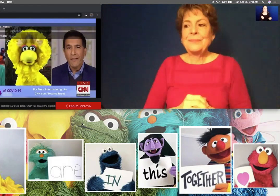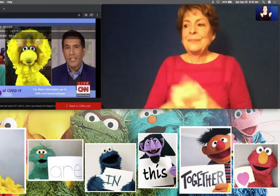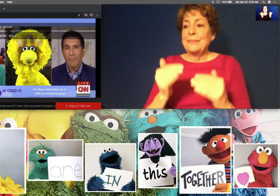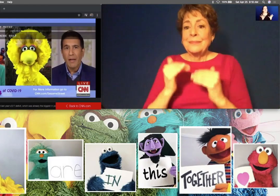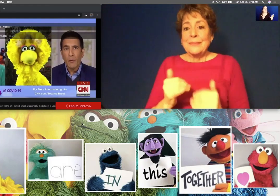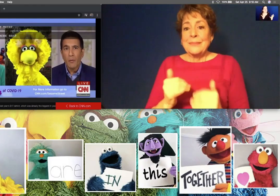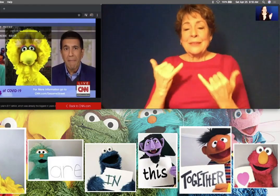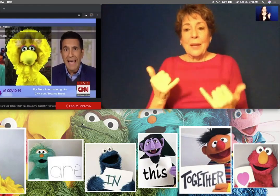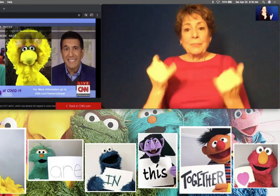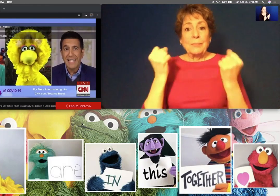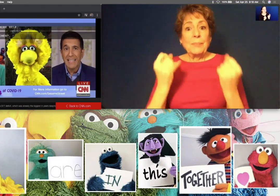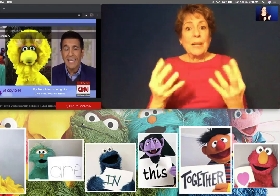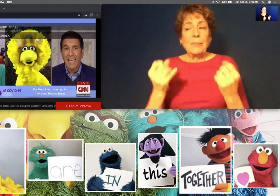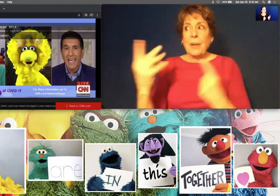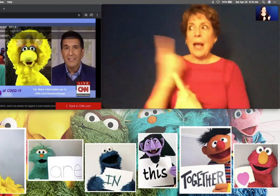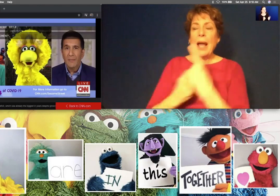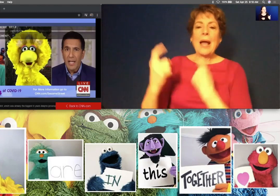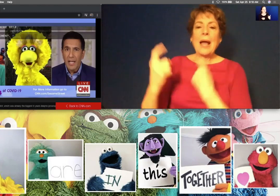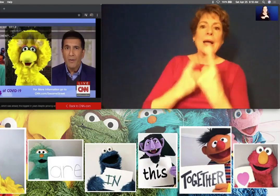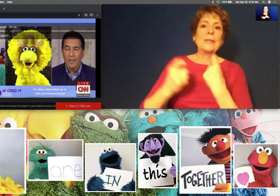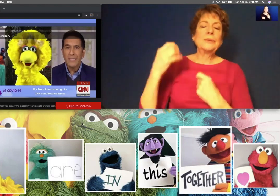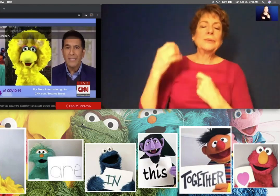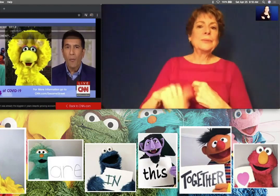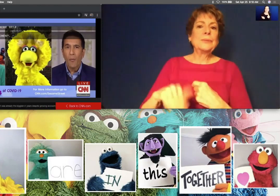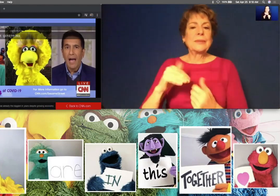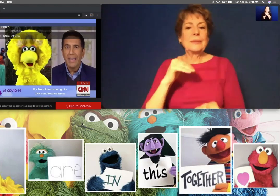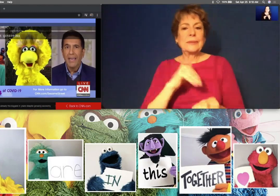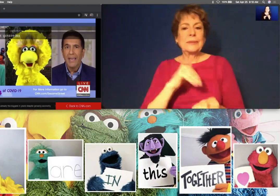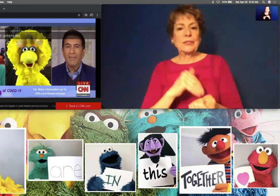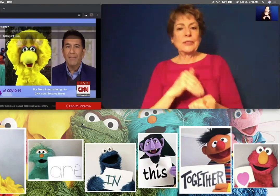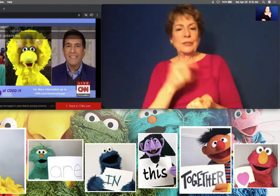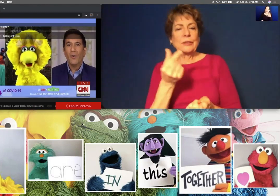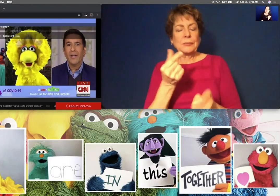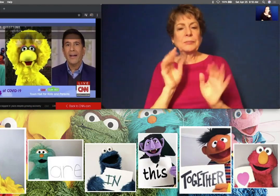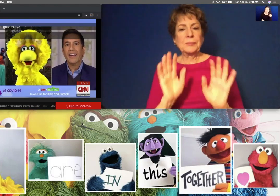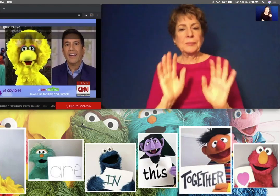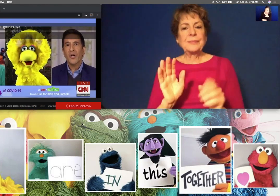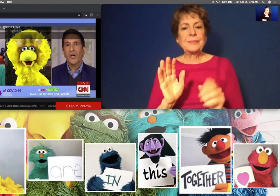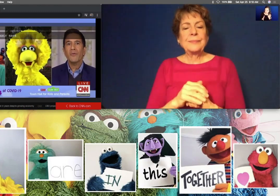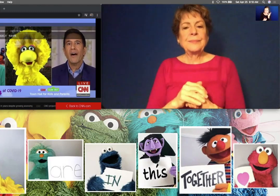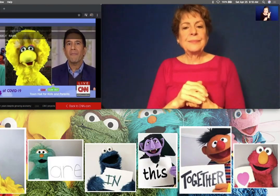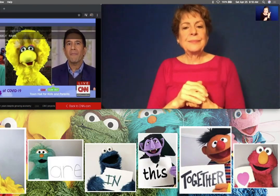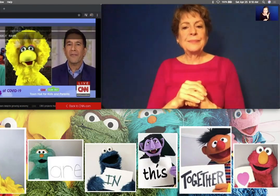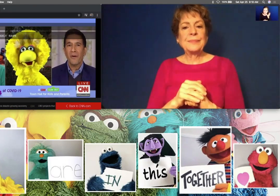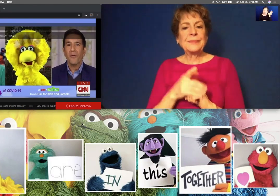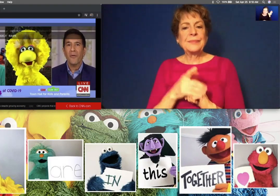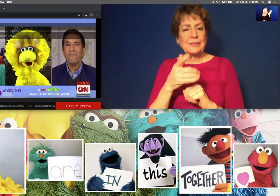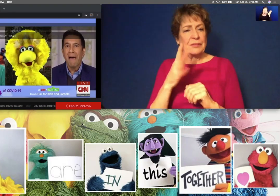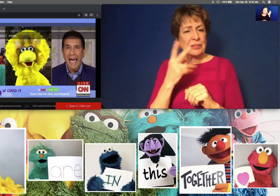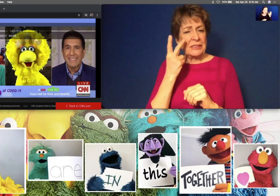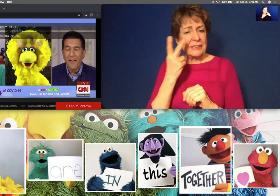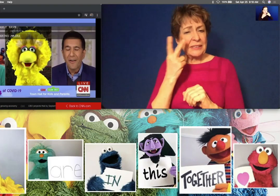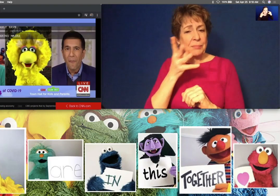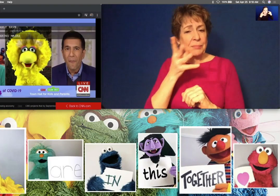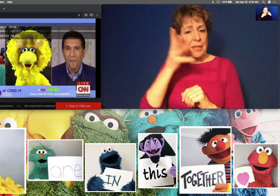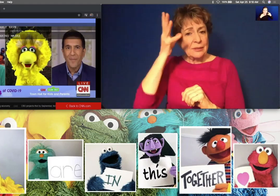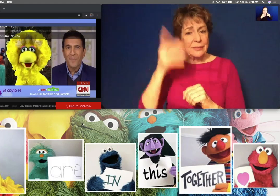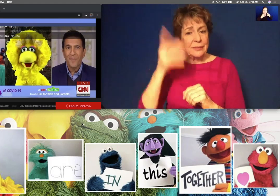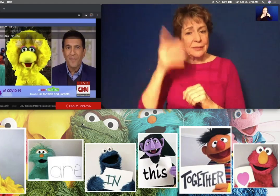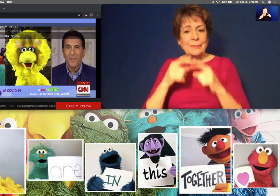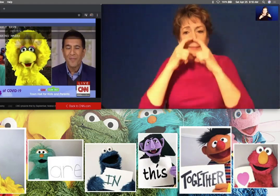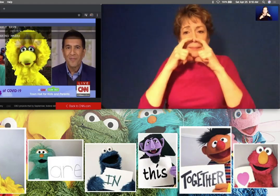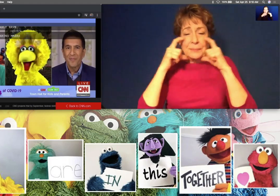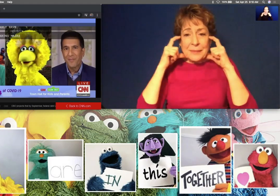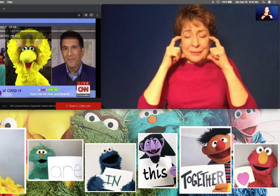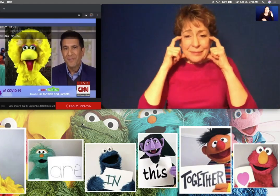Okay, we have a lot more questions to get to. You know, a lot of you have seen your parents probably wearing masks lately, so I'm going to help you understand why. Plus, Elmo